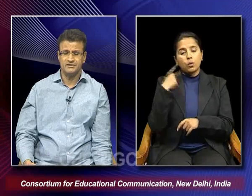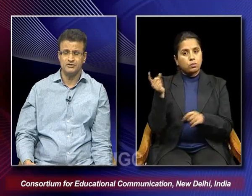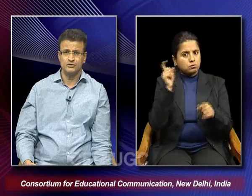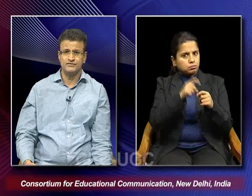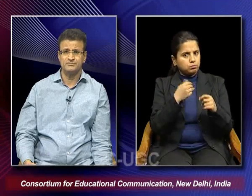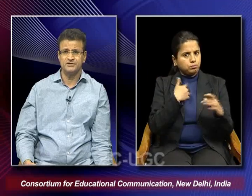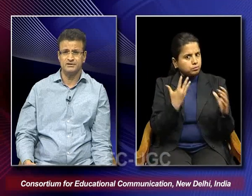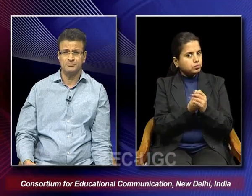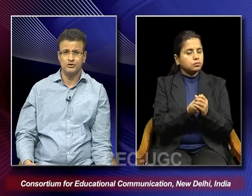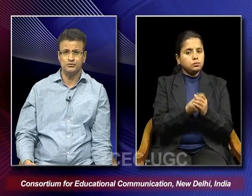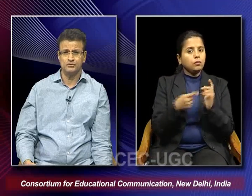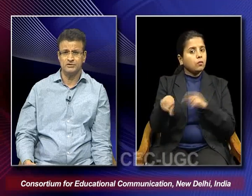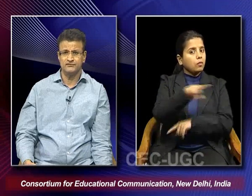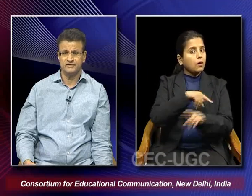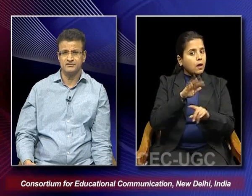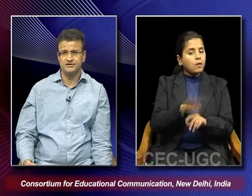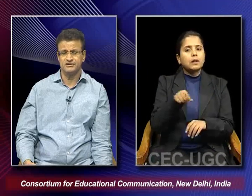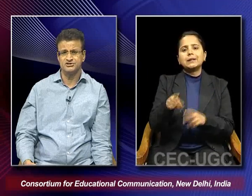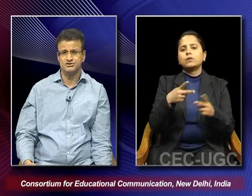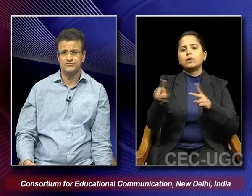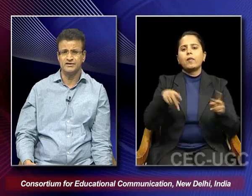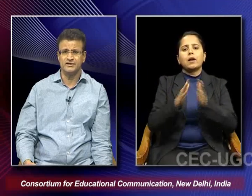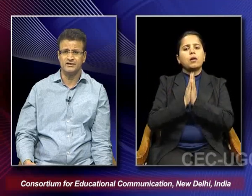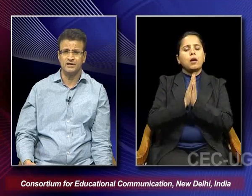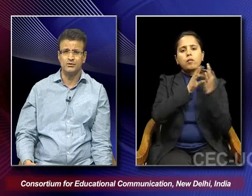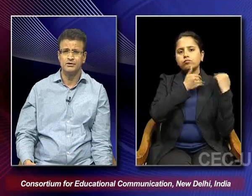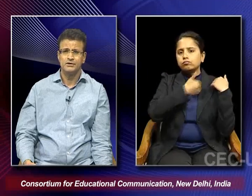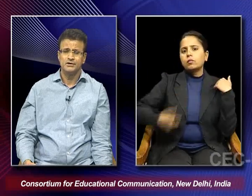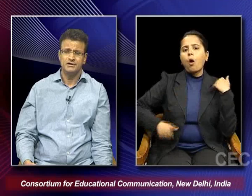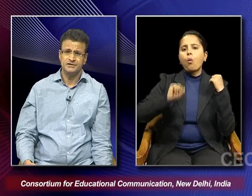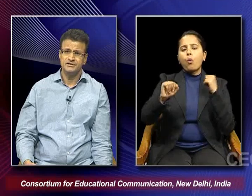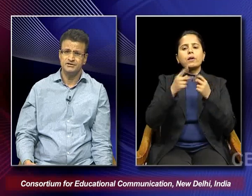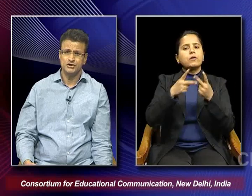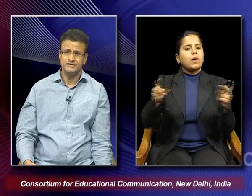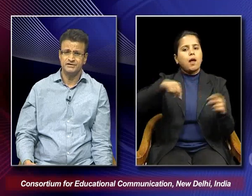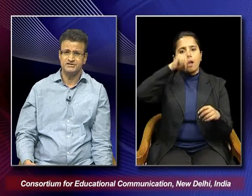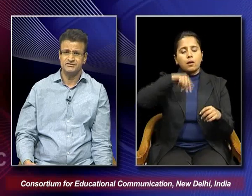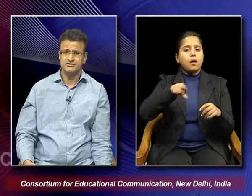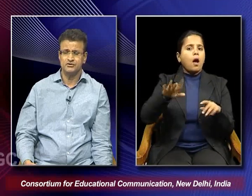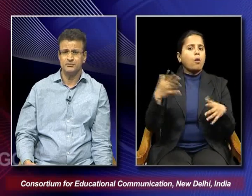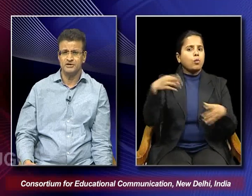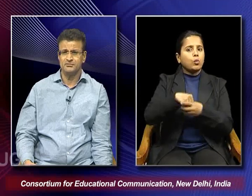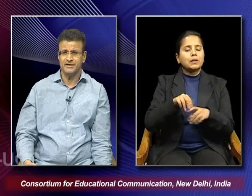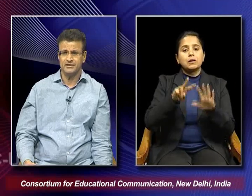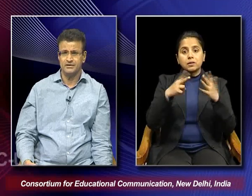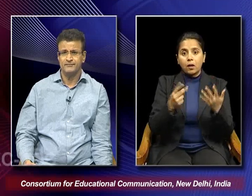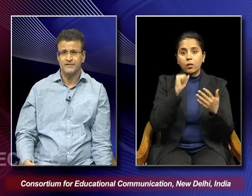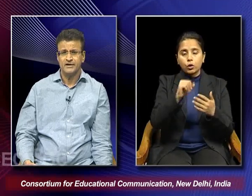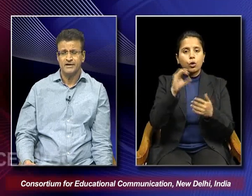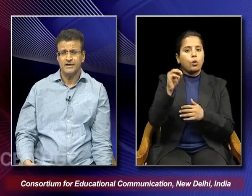and all of them belong to the different religions of India, and how they join their seventh comrade